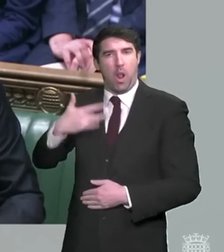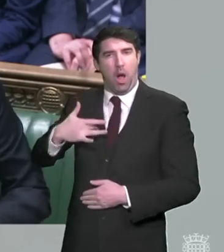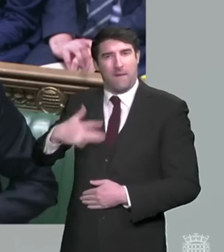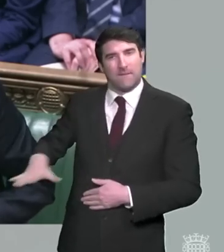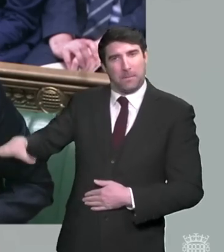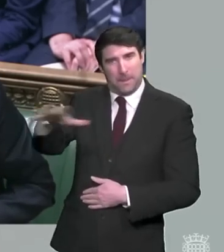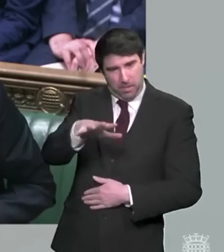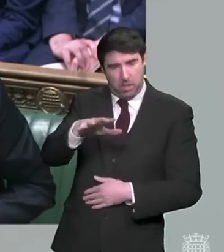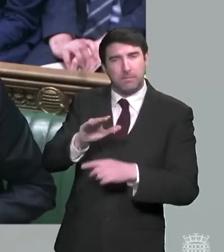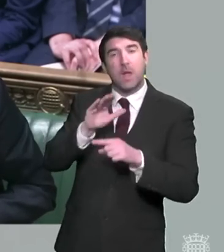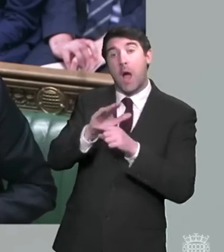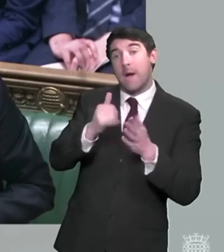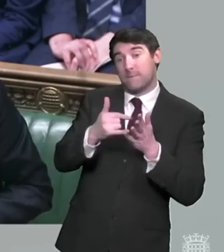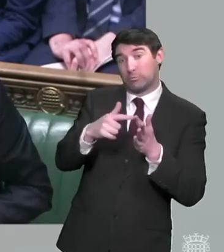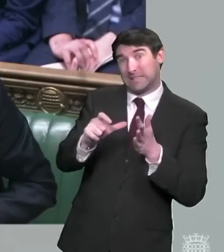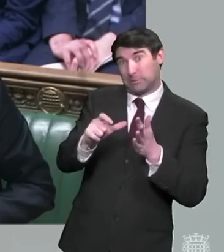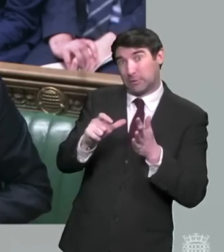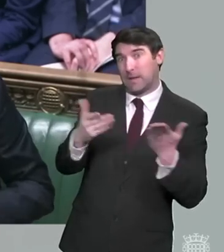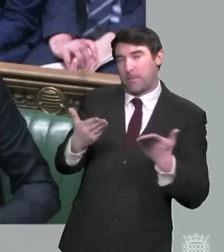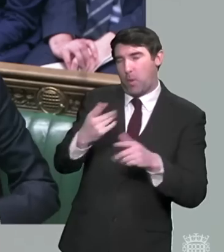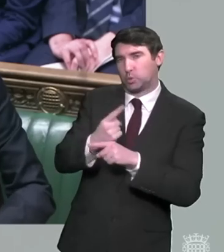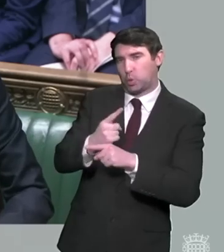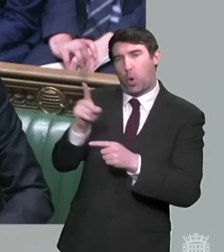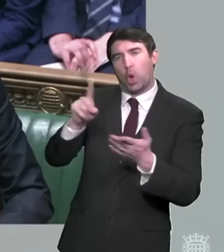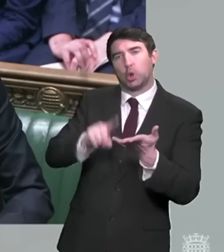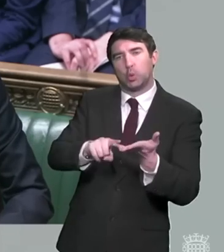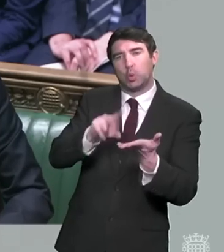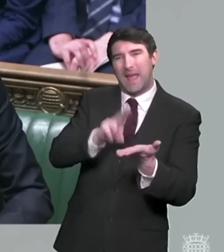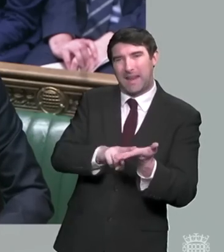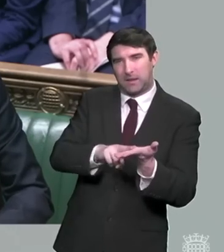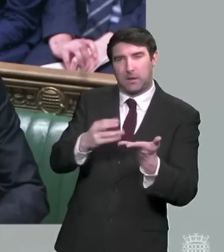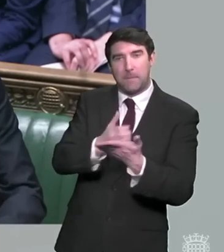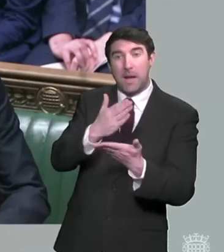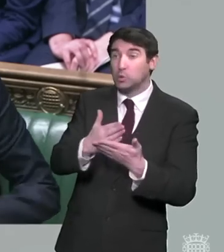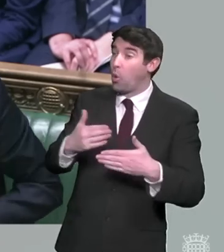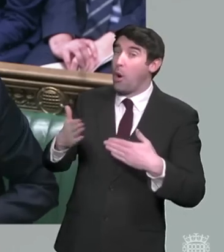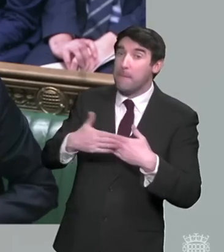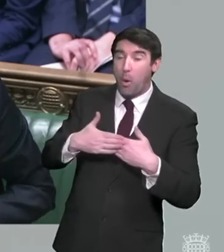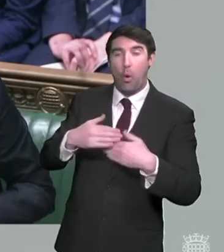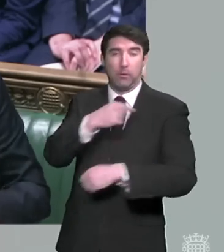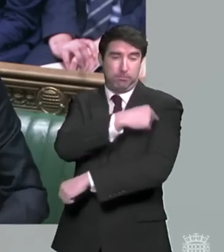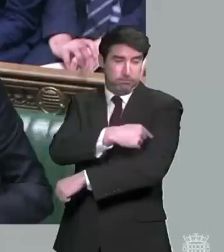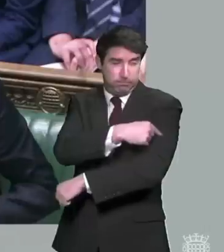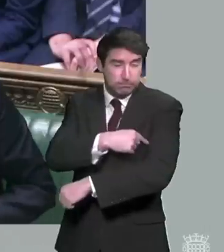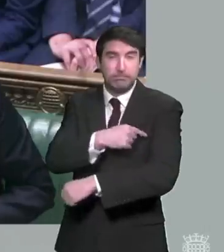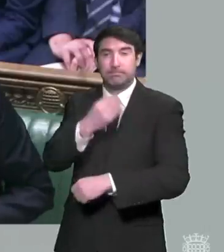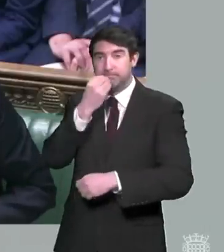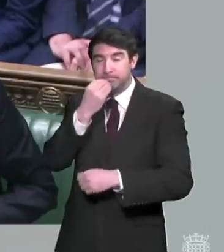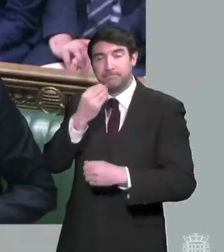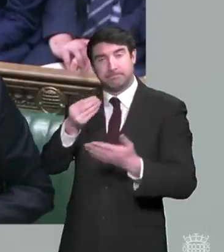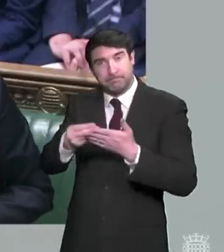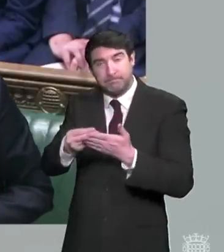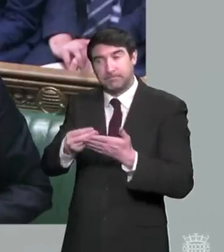also speaking to his counterpart at the United Nations to ensure that the humanitarian support that we can provide is well targeted. Also in